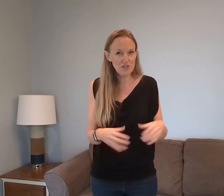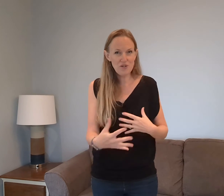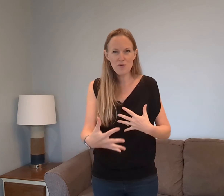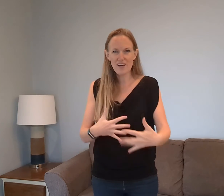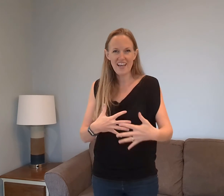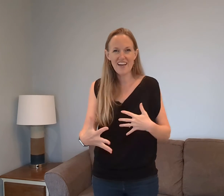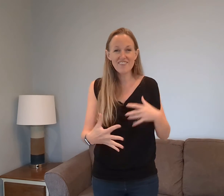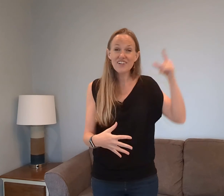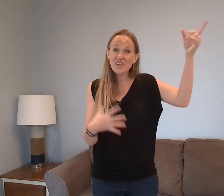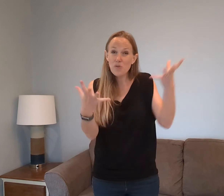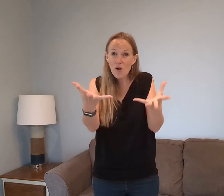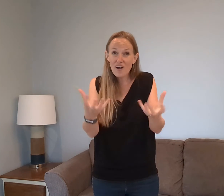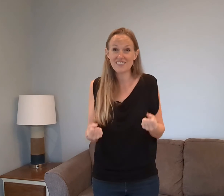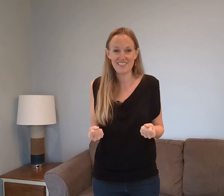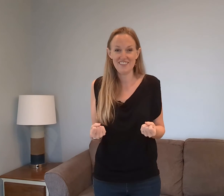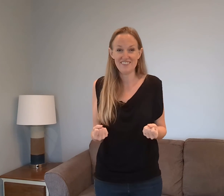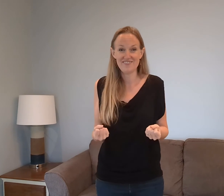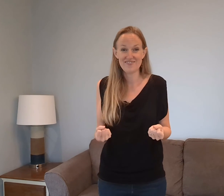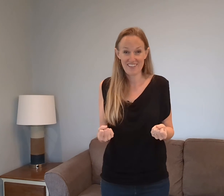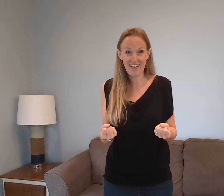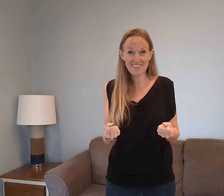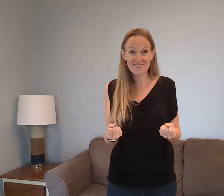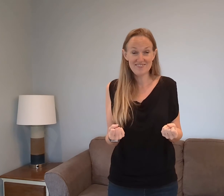do whatever you want to. Okay?